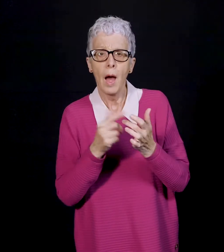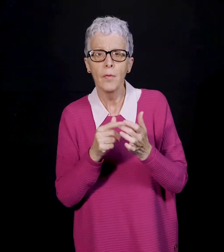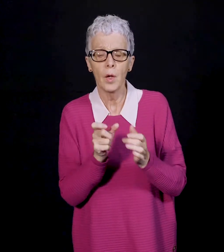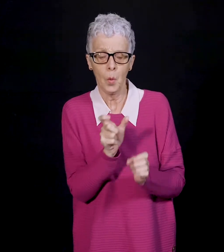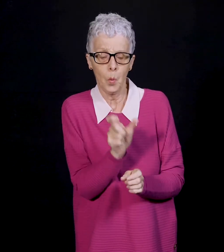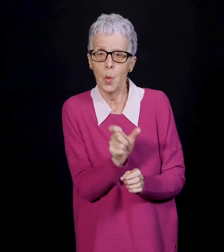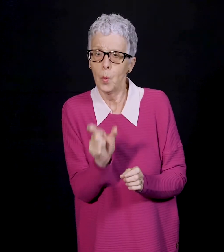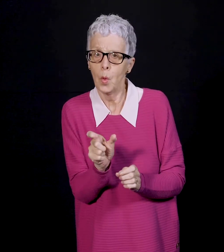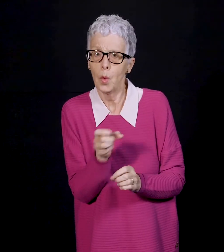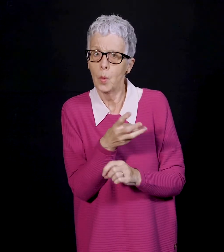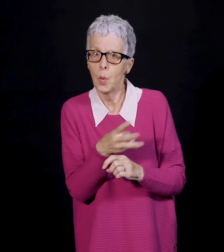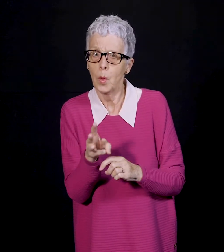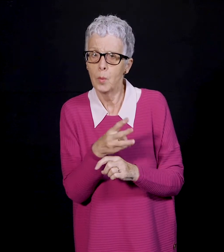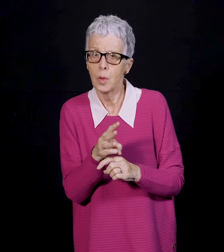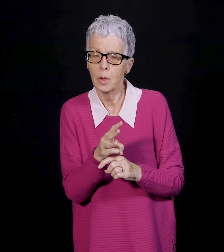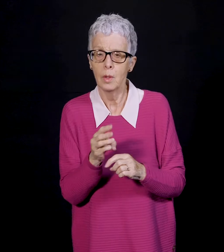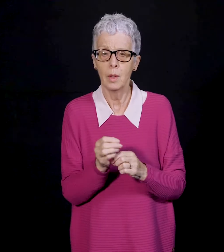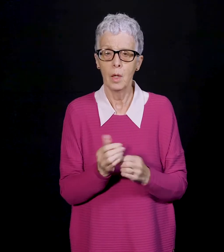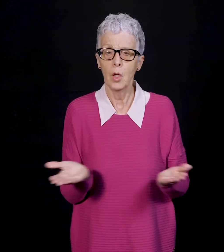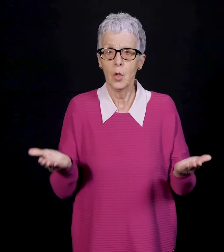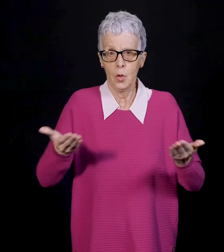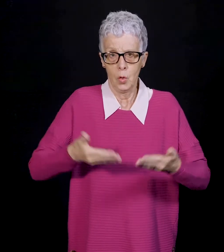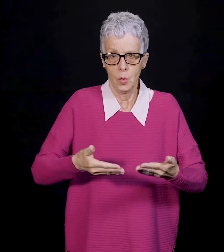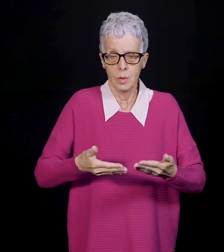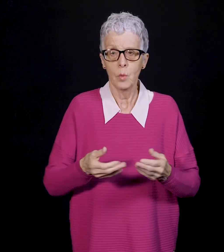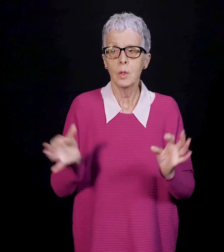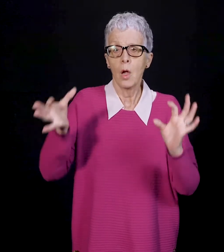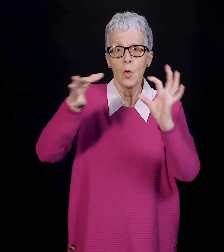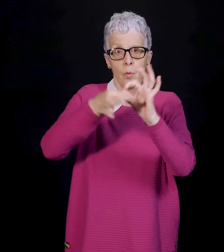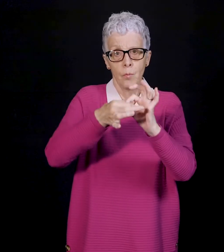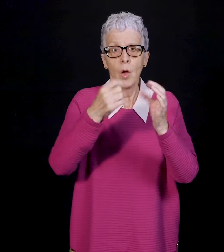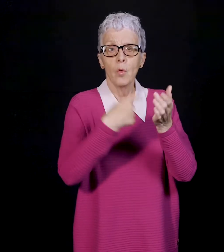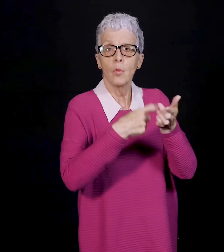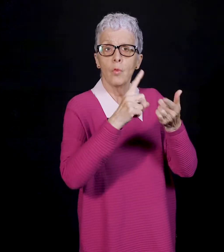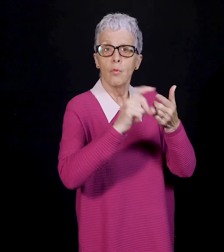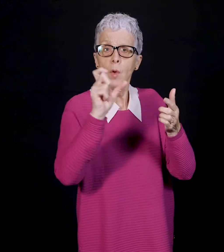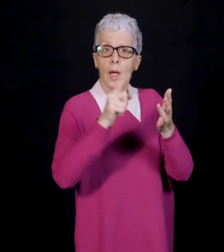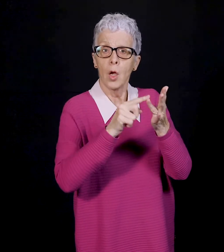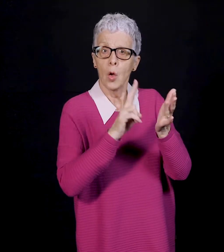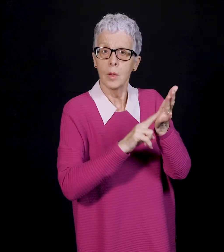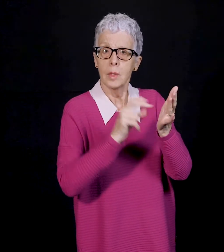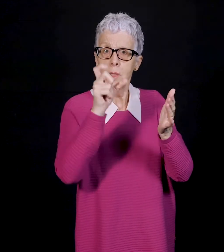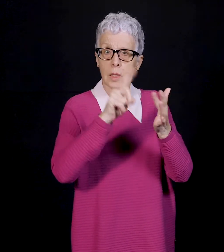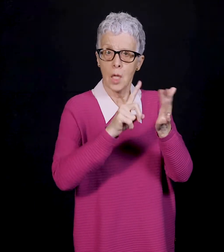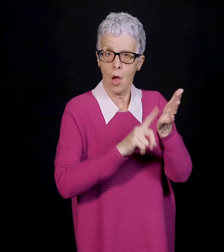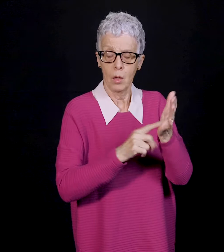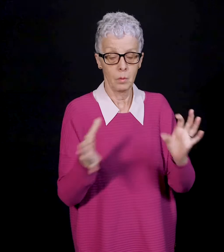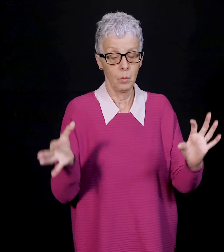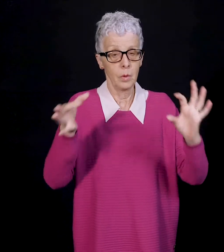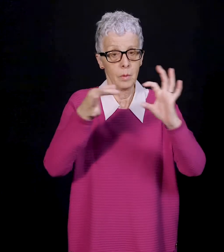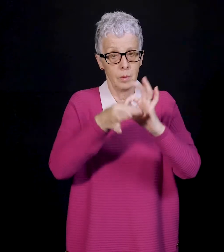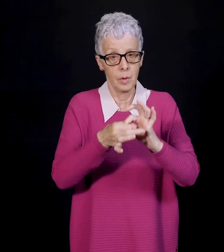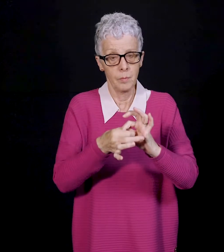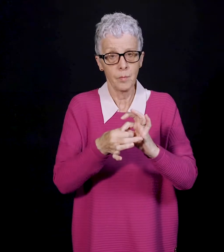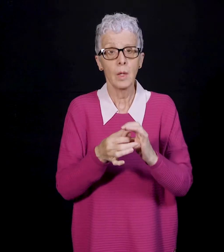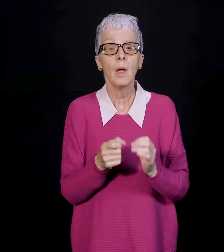word which would describe it in similar terms, we'd use the word reconciliation. It's really the central message of the entire Old